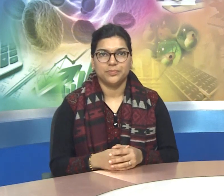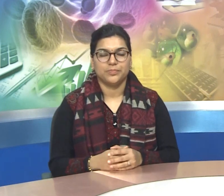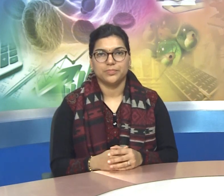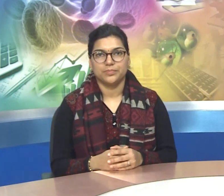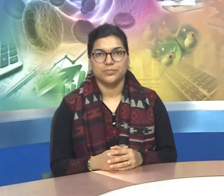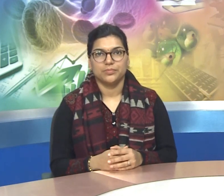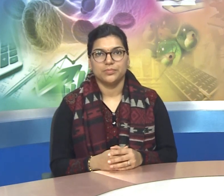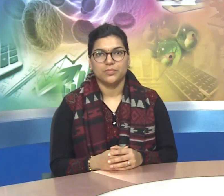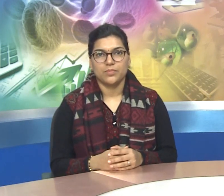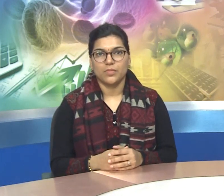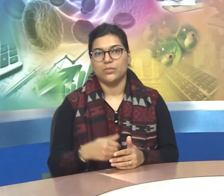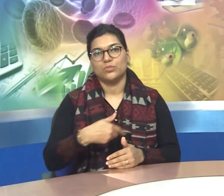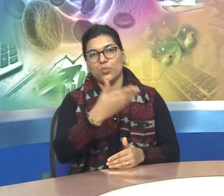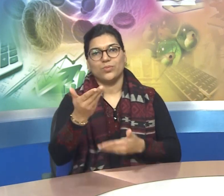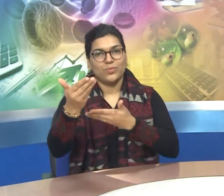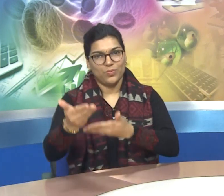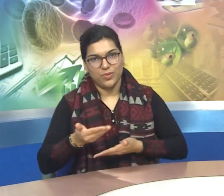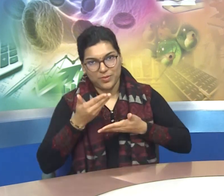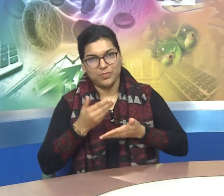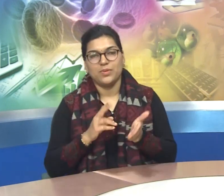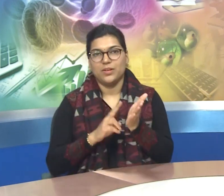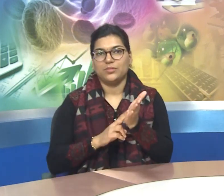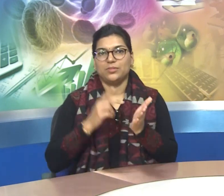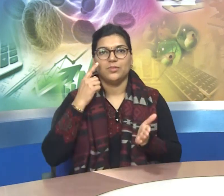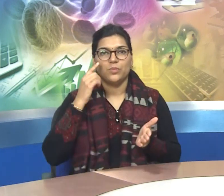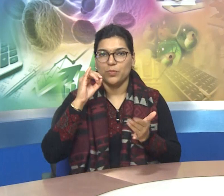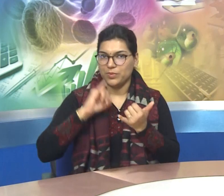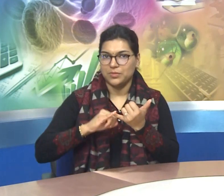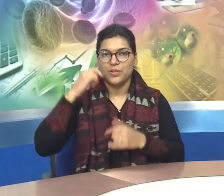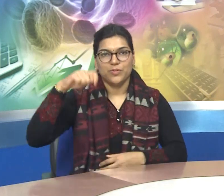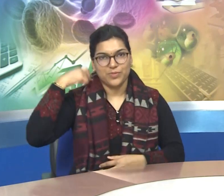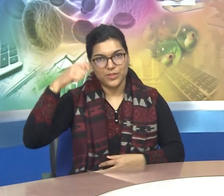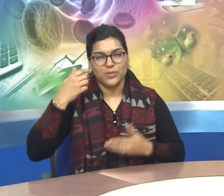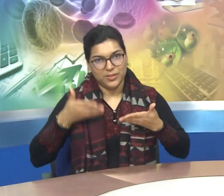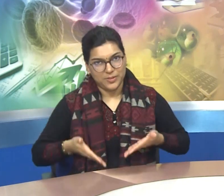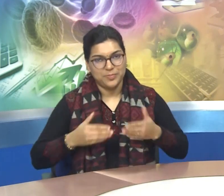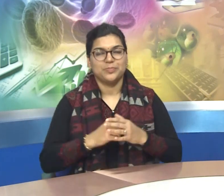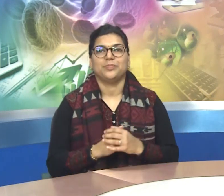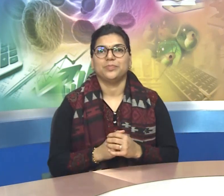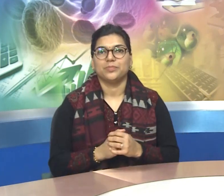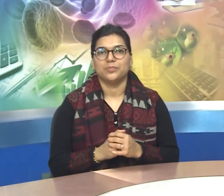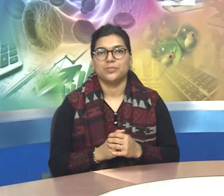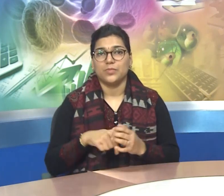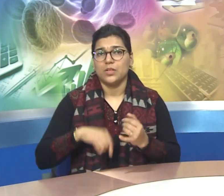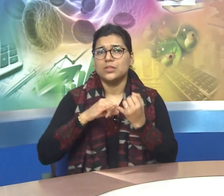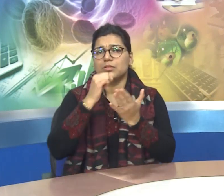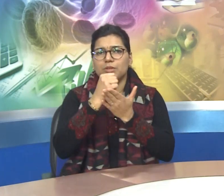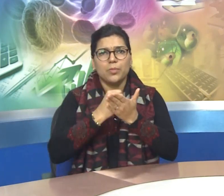Welcome you all in this educational video of NIOS. We are doing subject Library